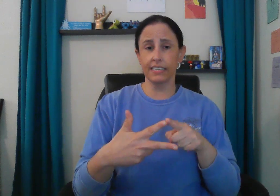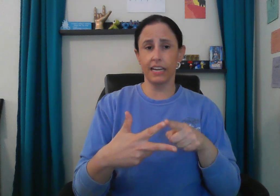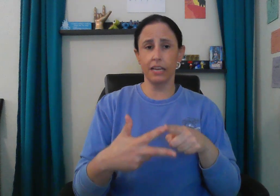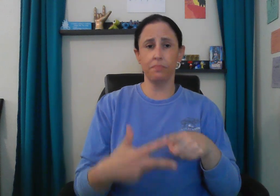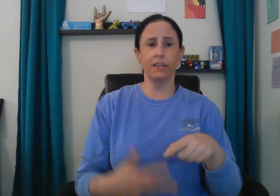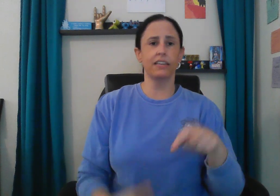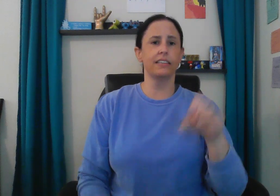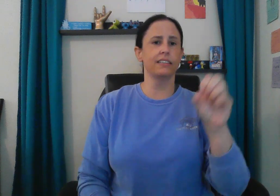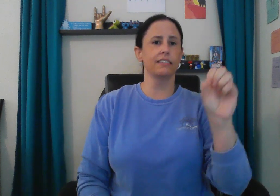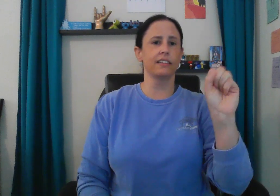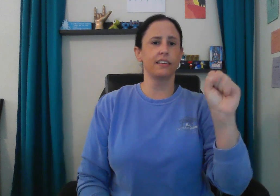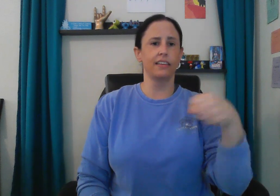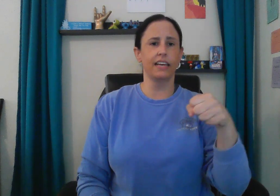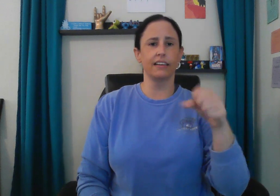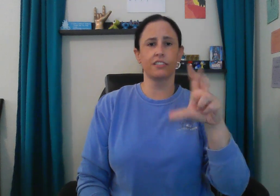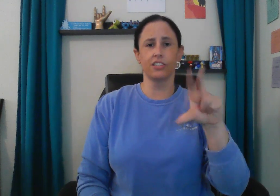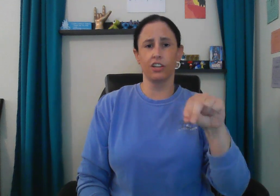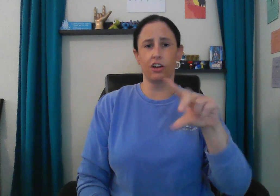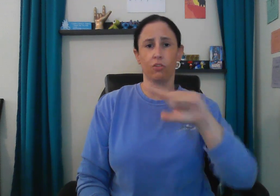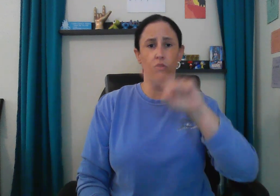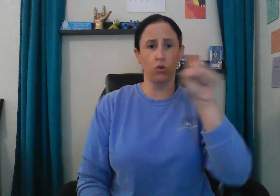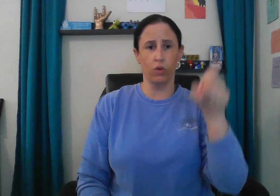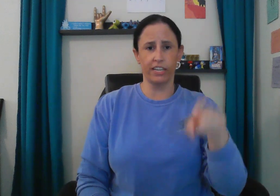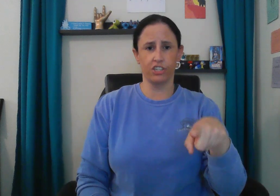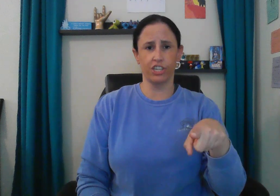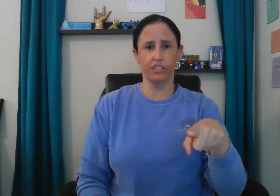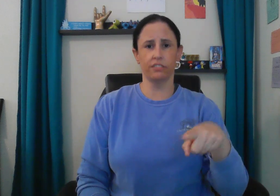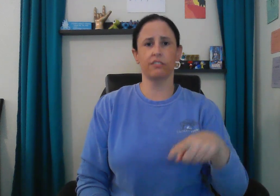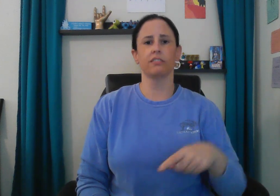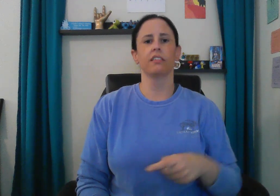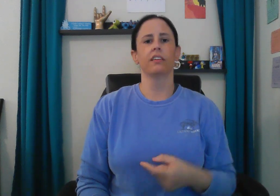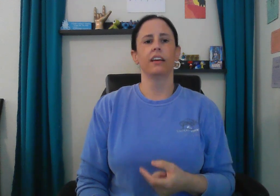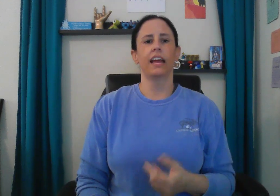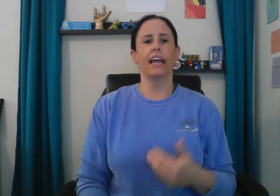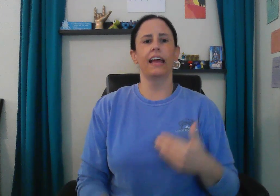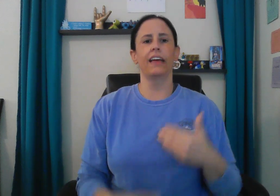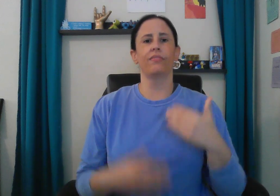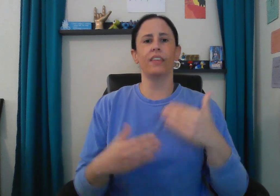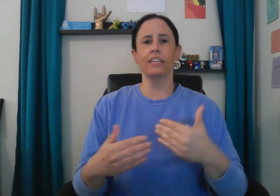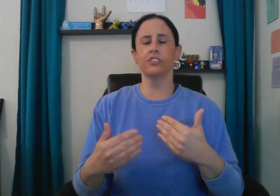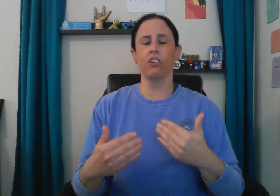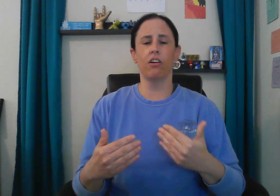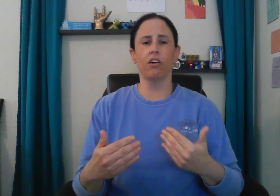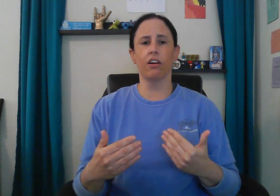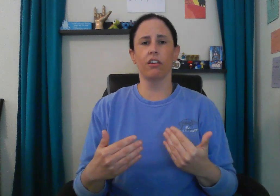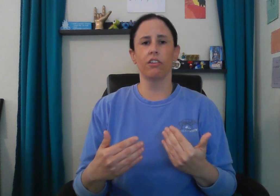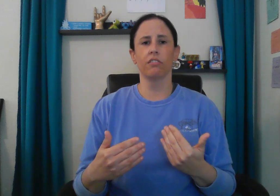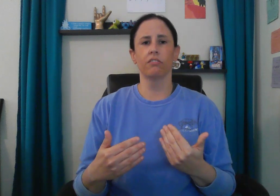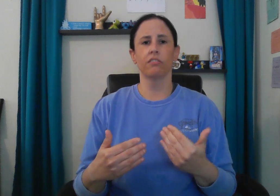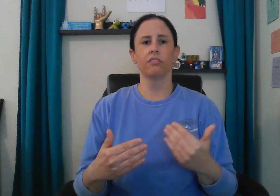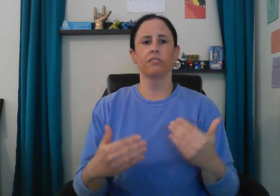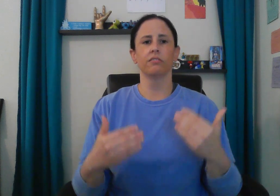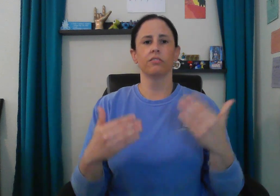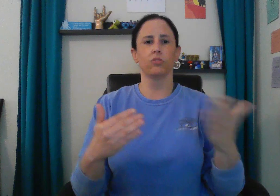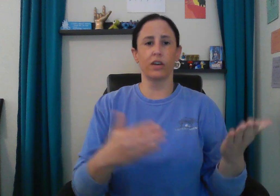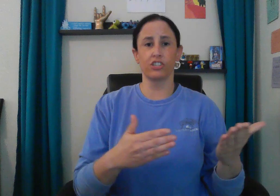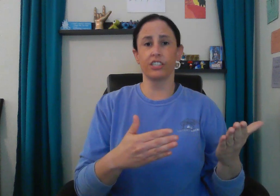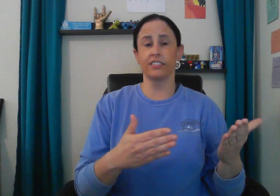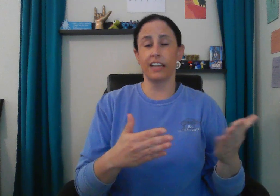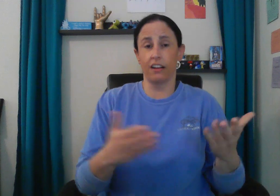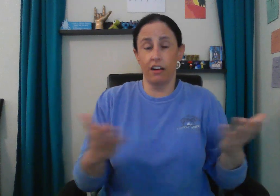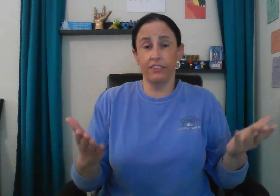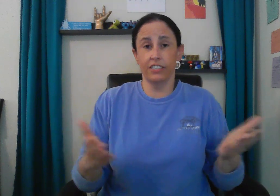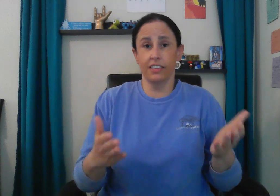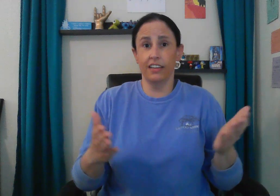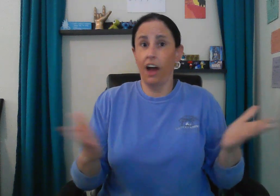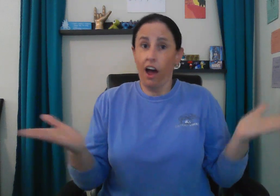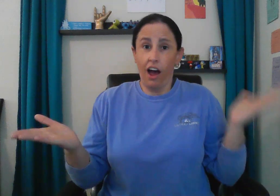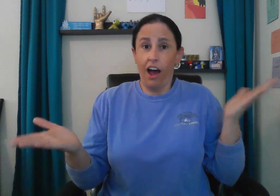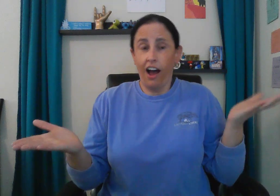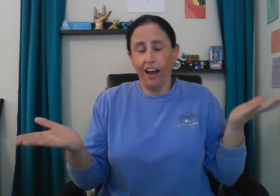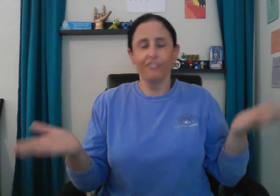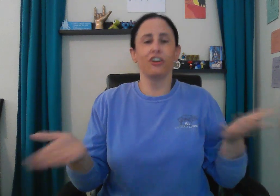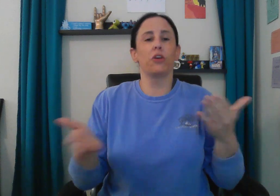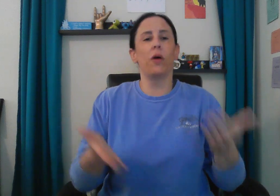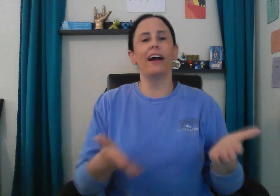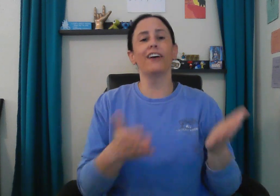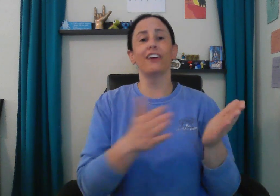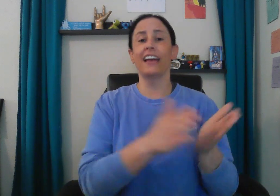type is yes, no questions. And these are questions that obviously require a